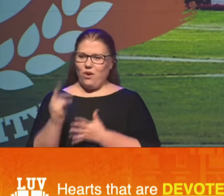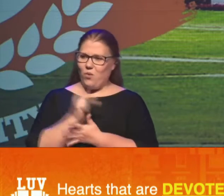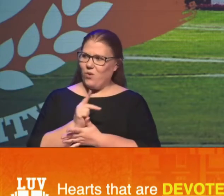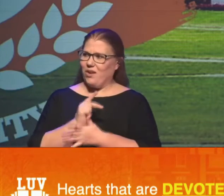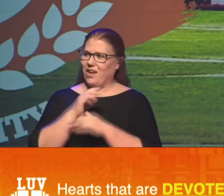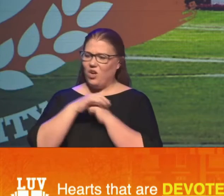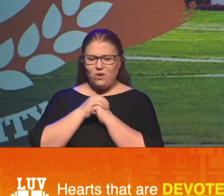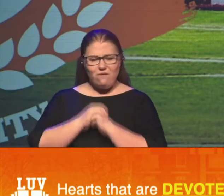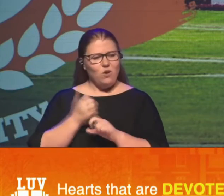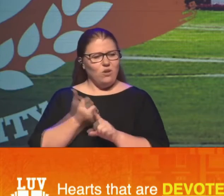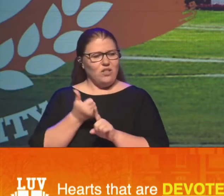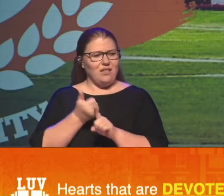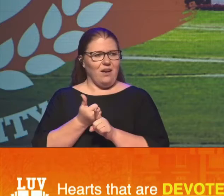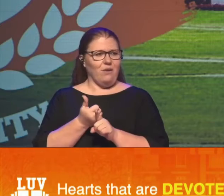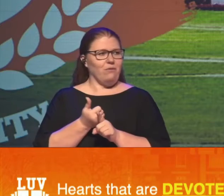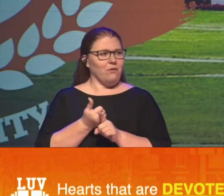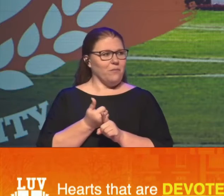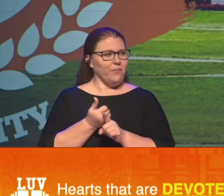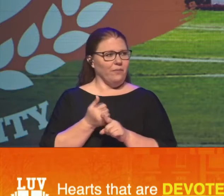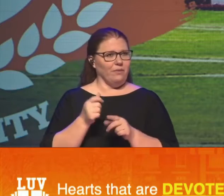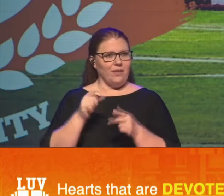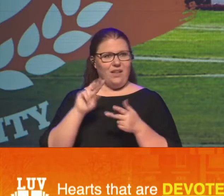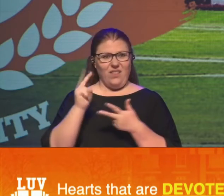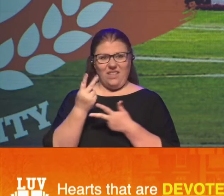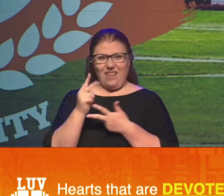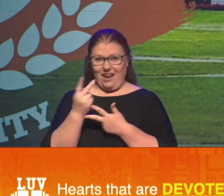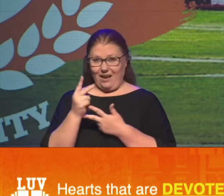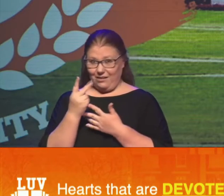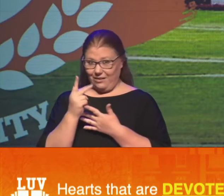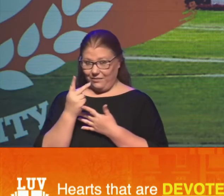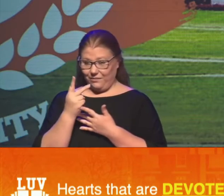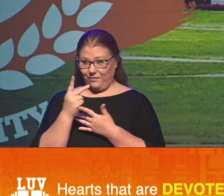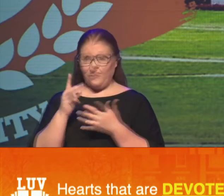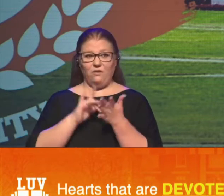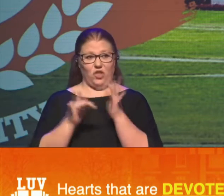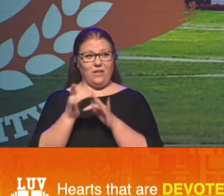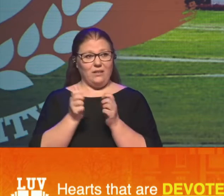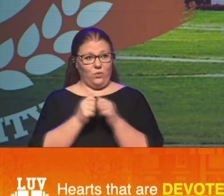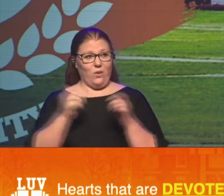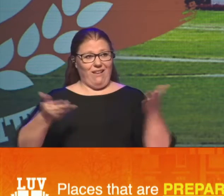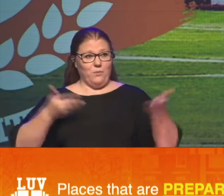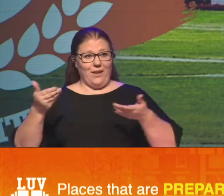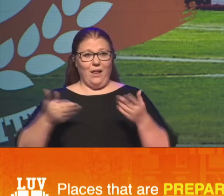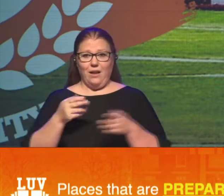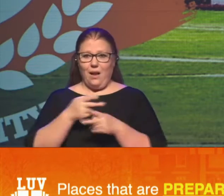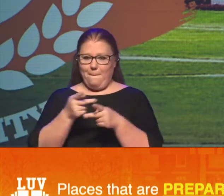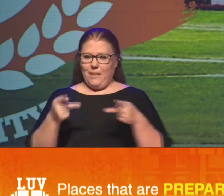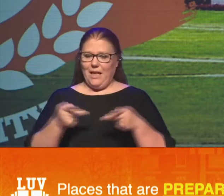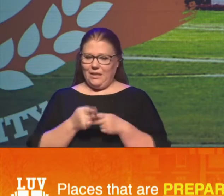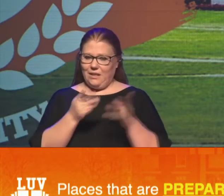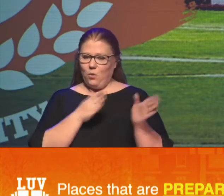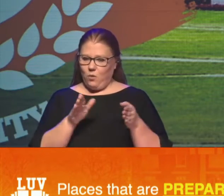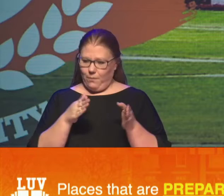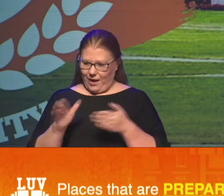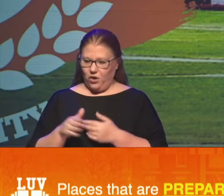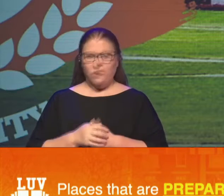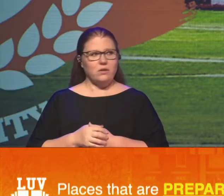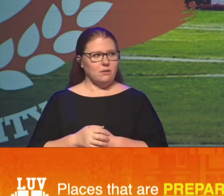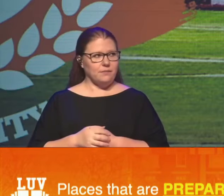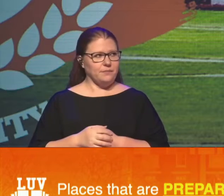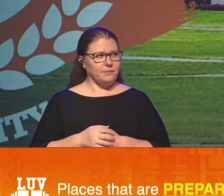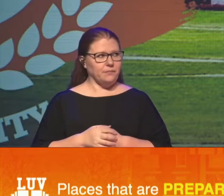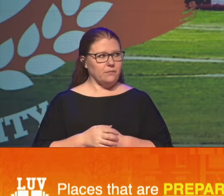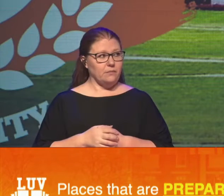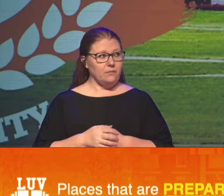it. The second hallmark of Jesus-centered hospitality is places that are prepared. In